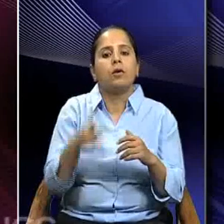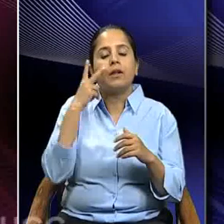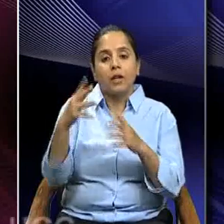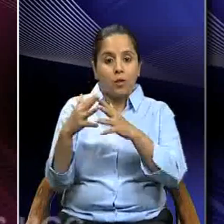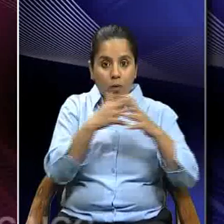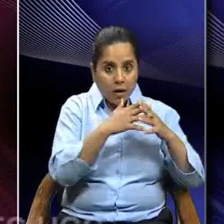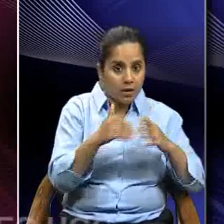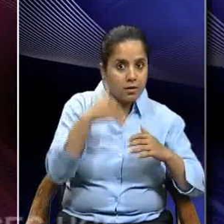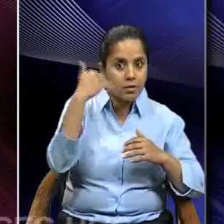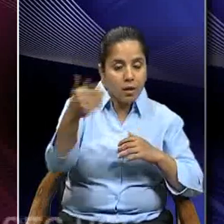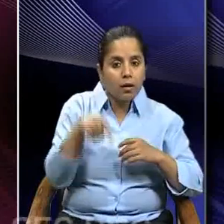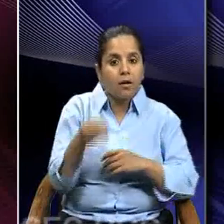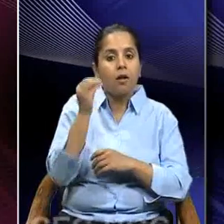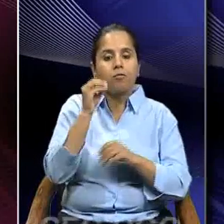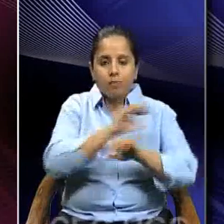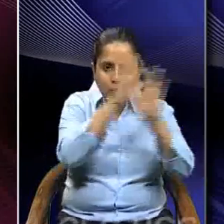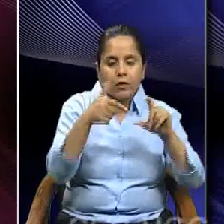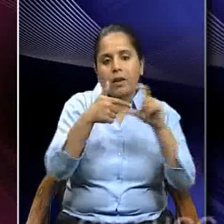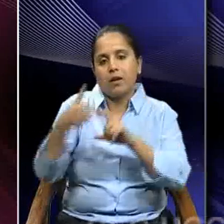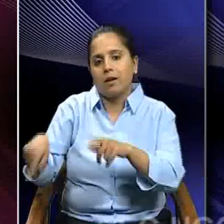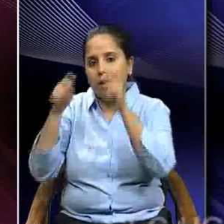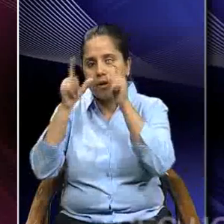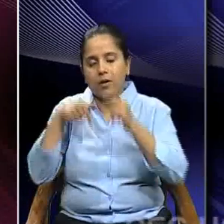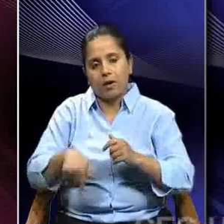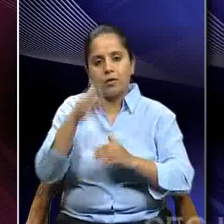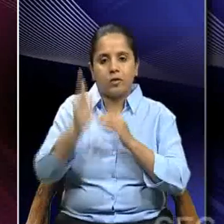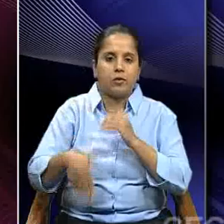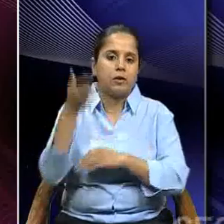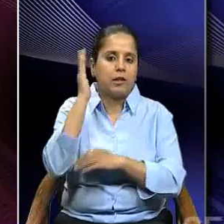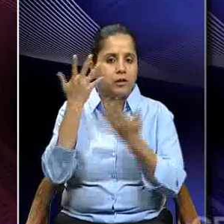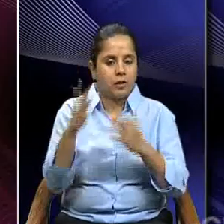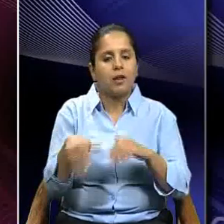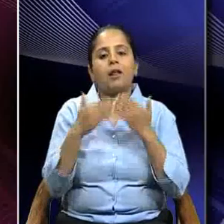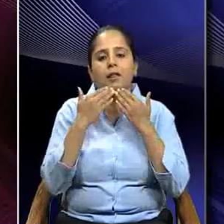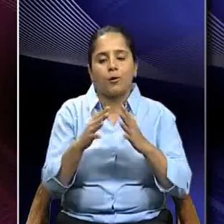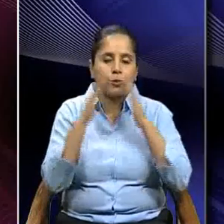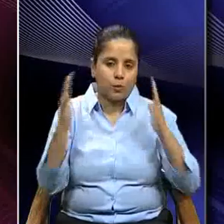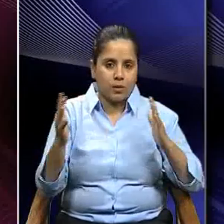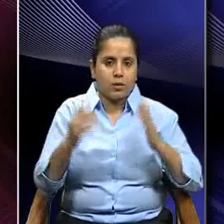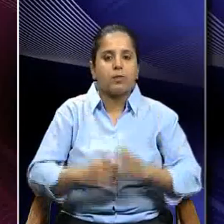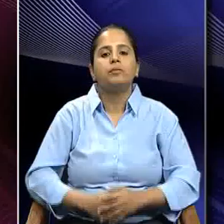Enlightenment and Eastern Awakening. With this, I am ending today's lecture. Thank you so much.